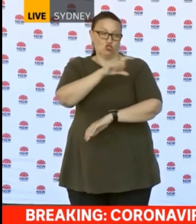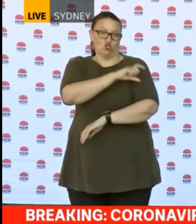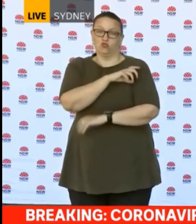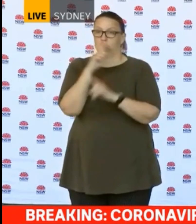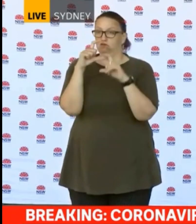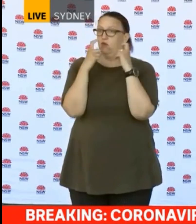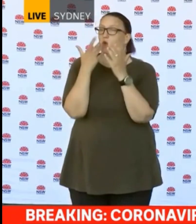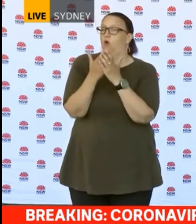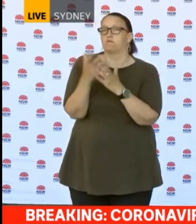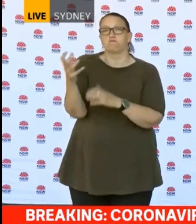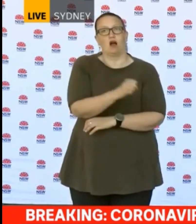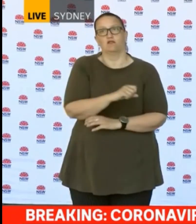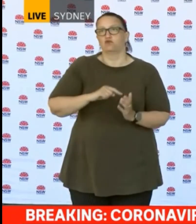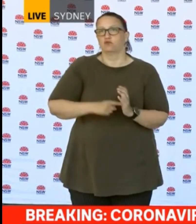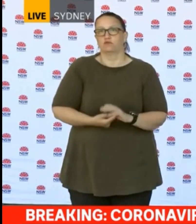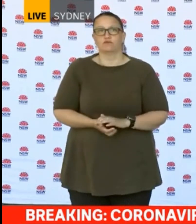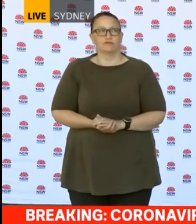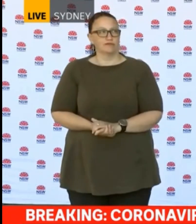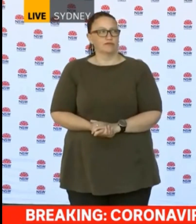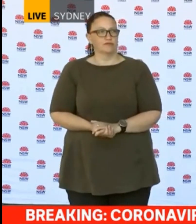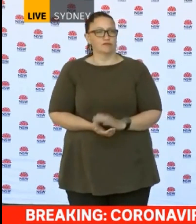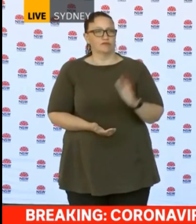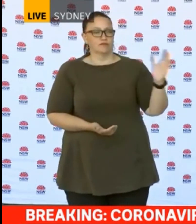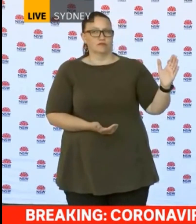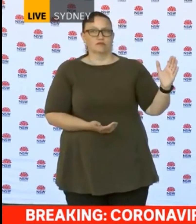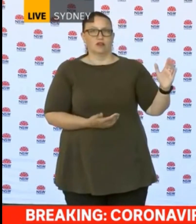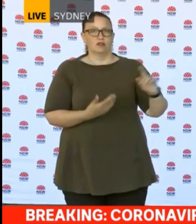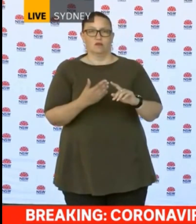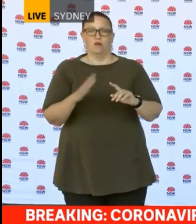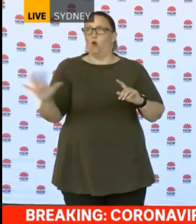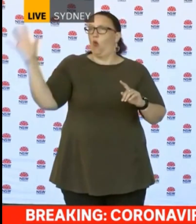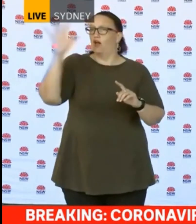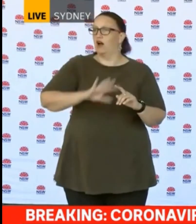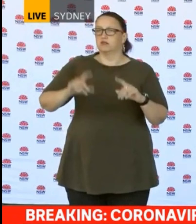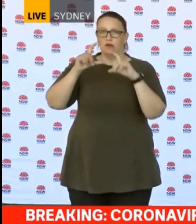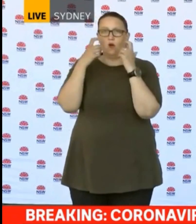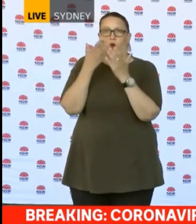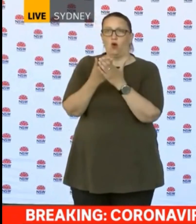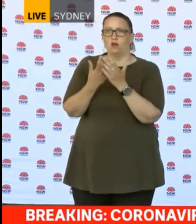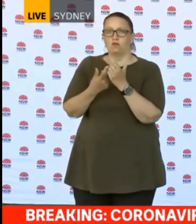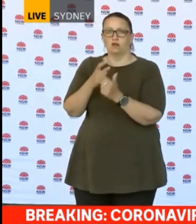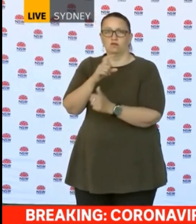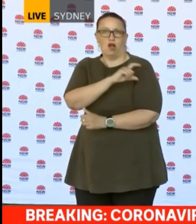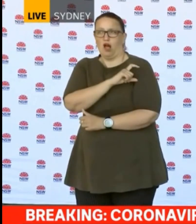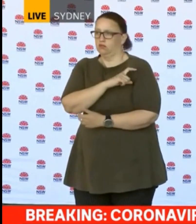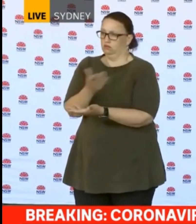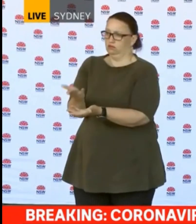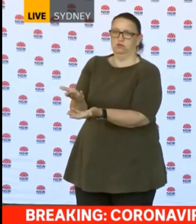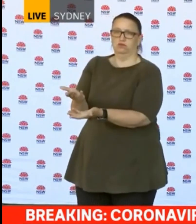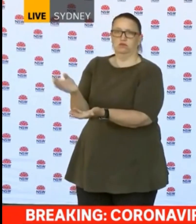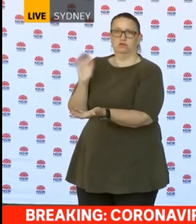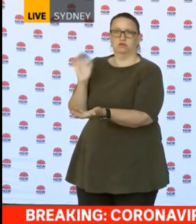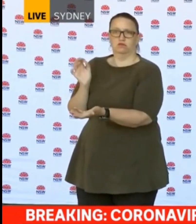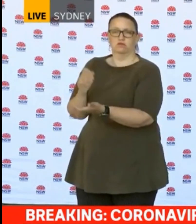wearing masks at all times in quarantine facilities. It was deemed sensible for the rest of us to wear masks in indoor